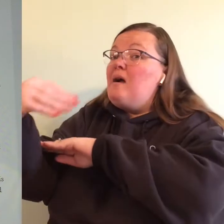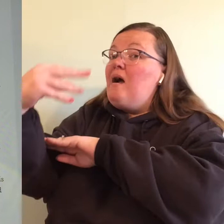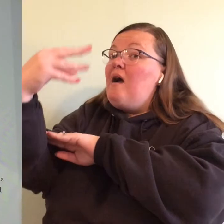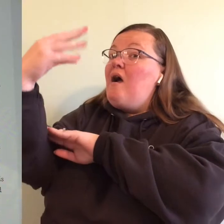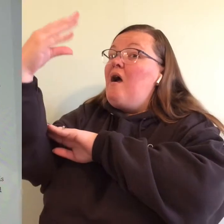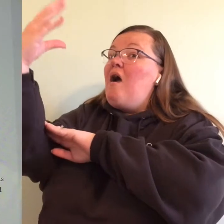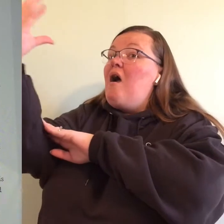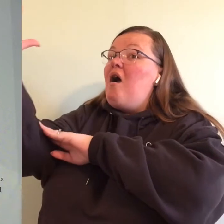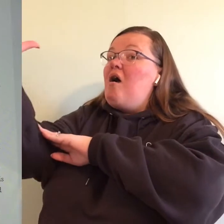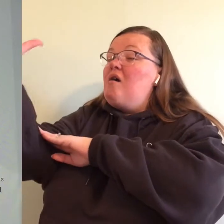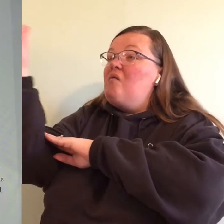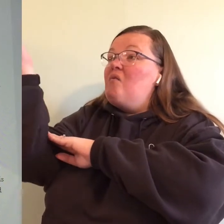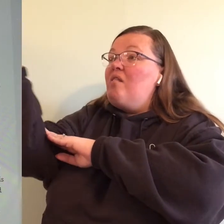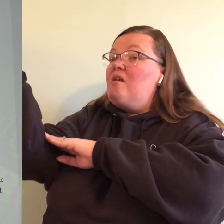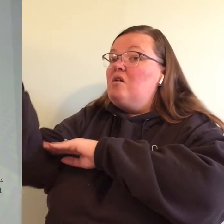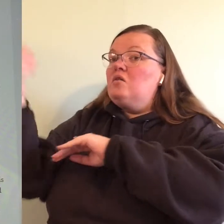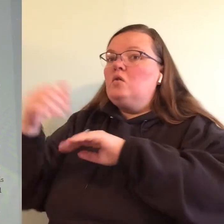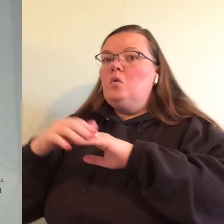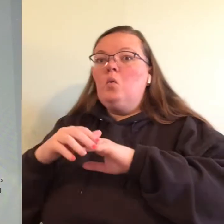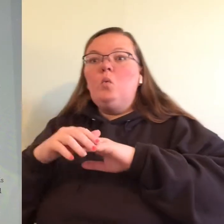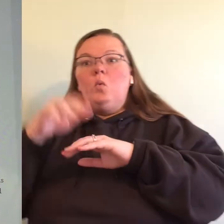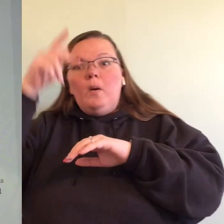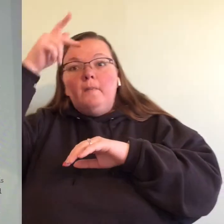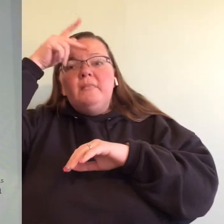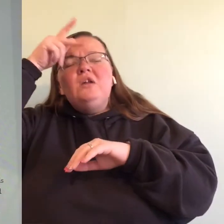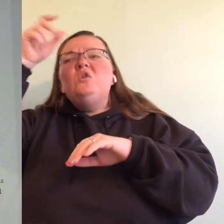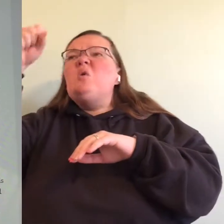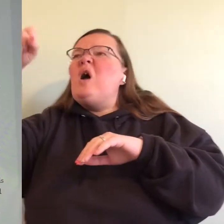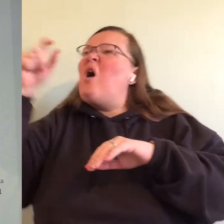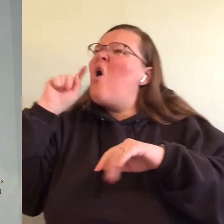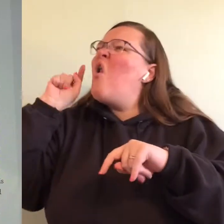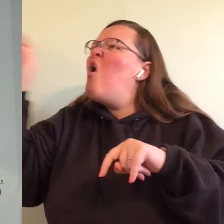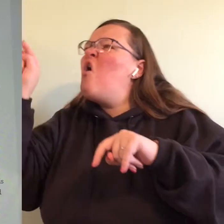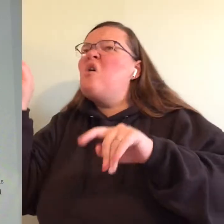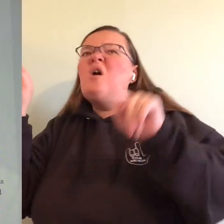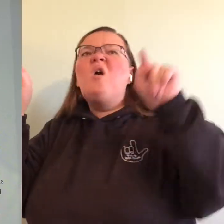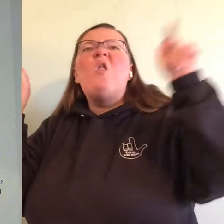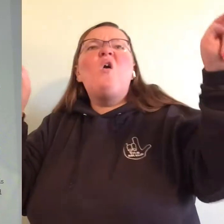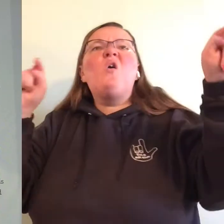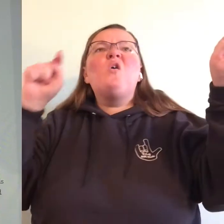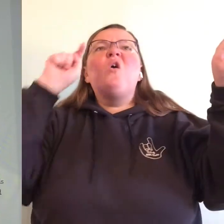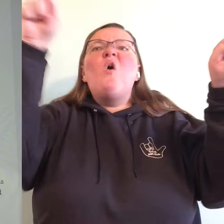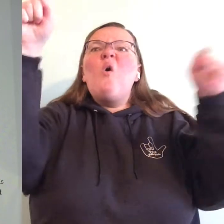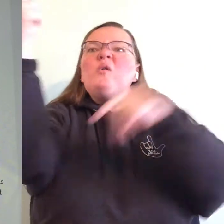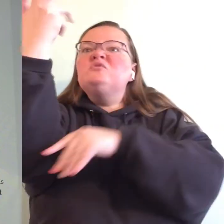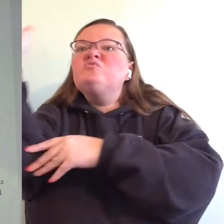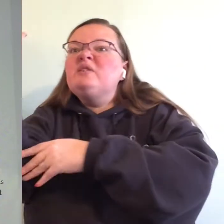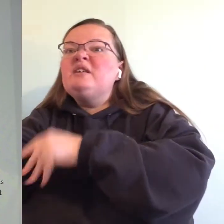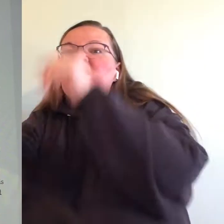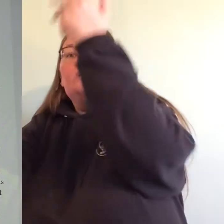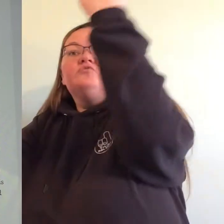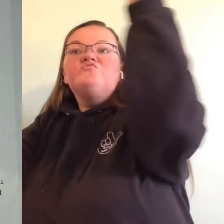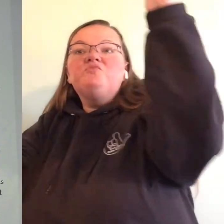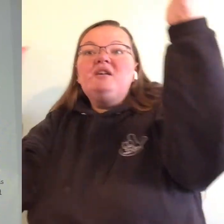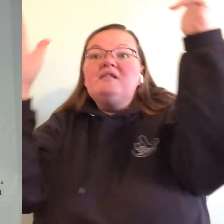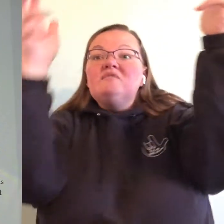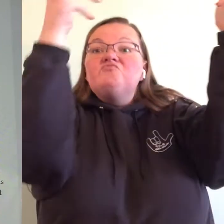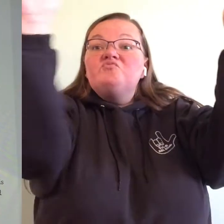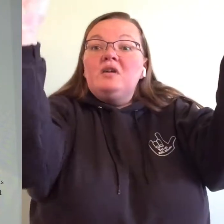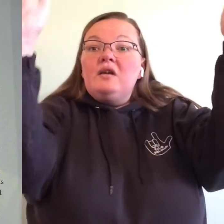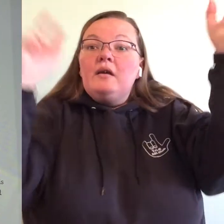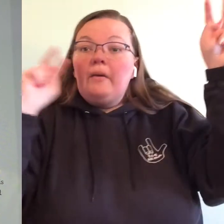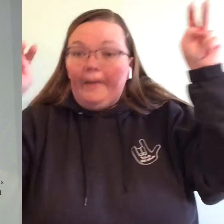there." "By Jove, you're right," said Peter. "And look there, and there. It's trees all around. And this wet stuff